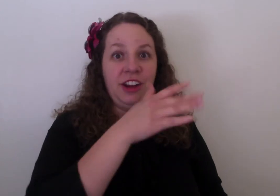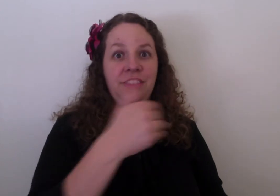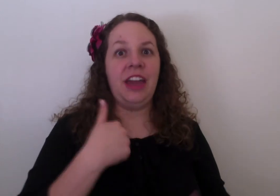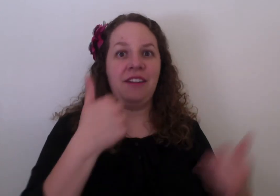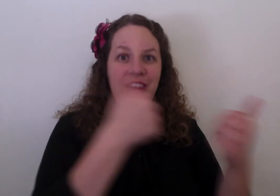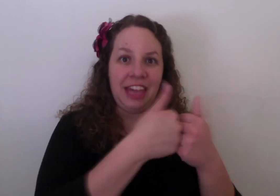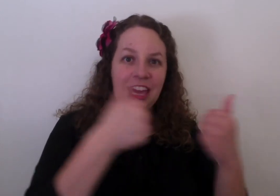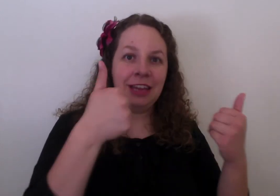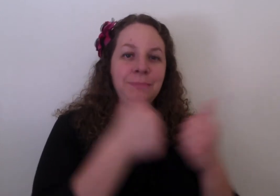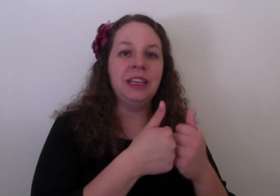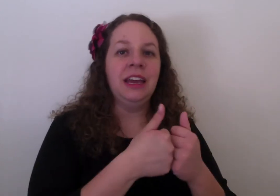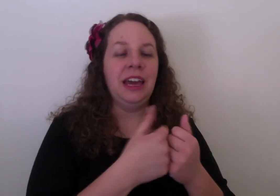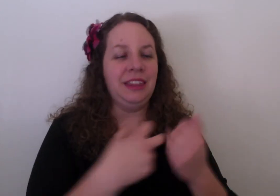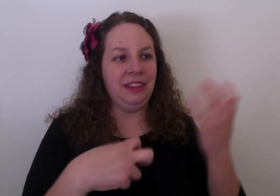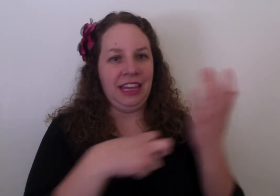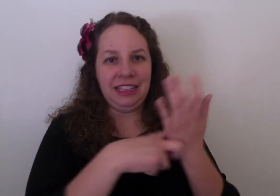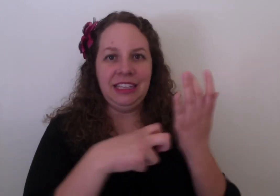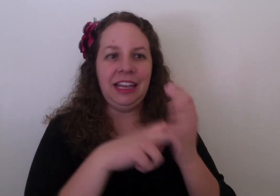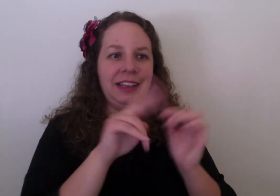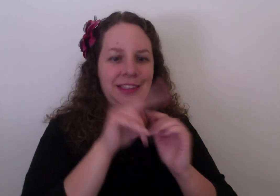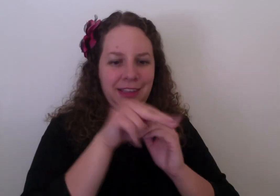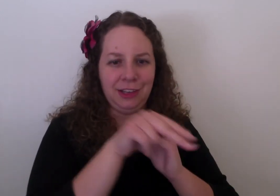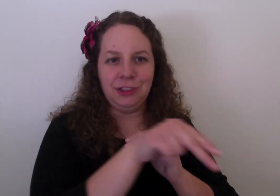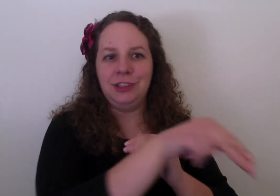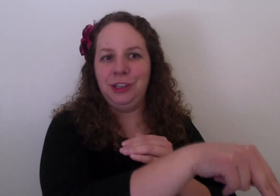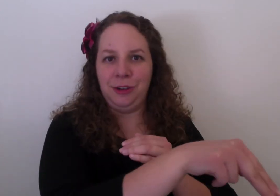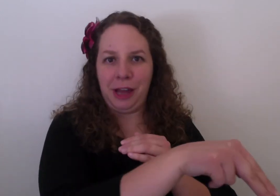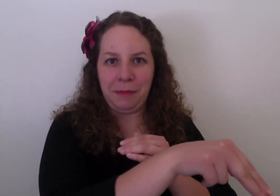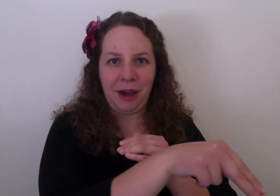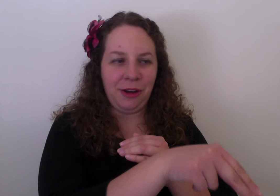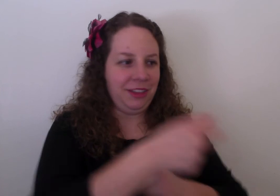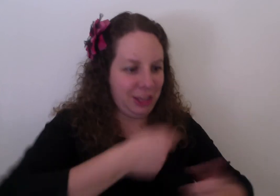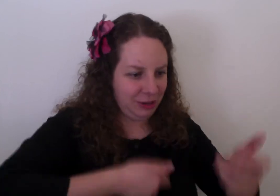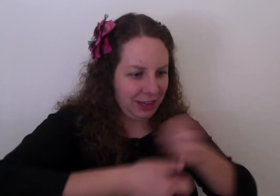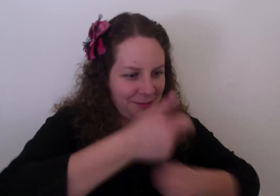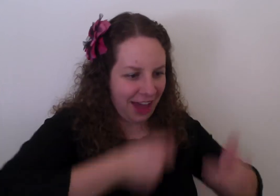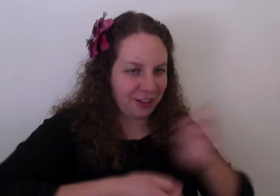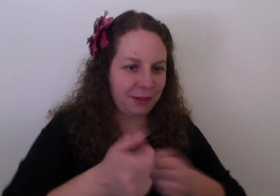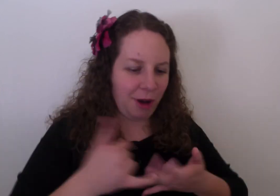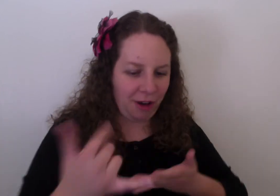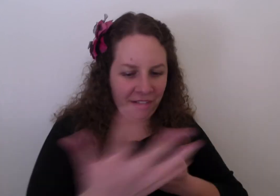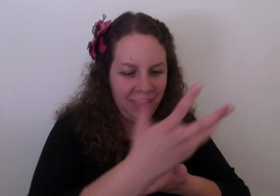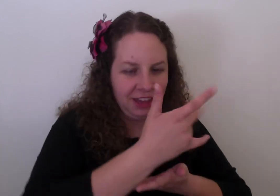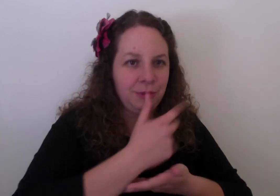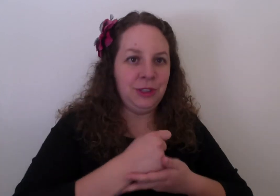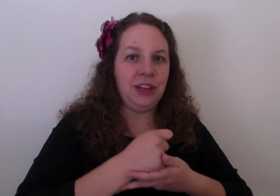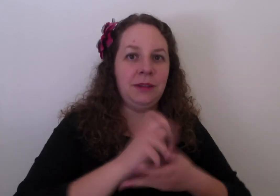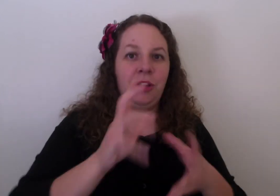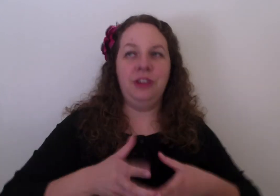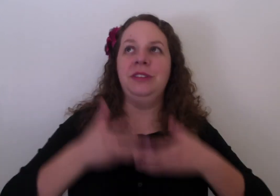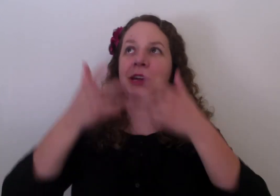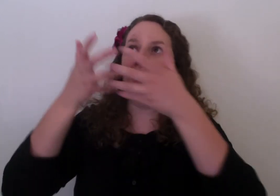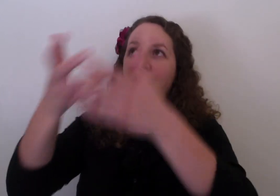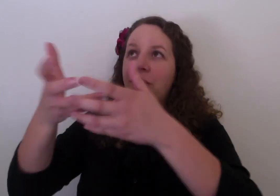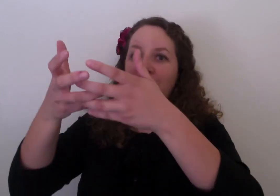they have games and they get tickets, and they just, come out, and then you keep gathering them all. Once you get them all, you take them over,